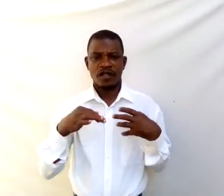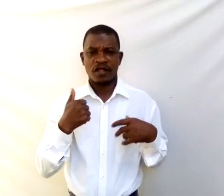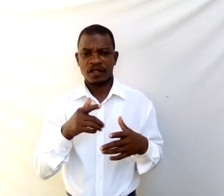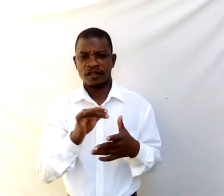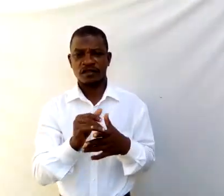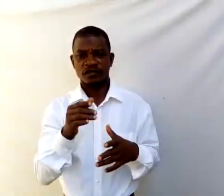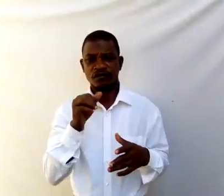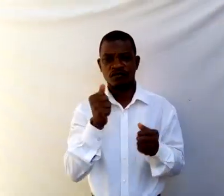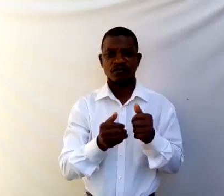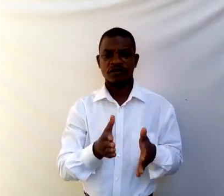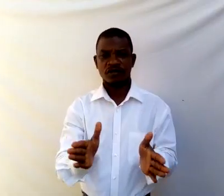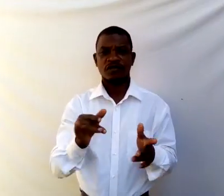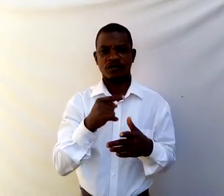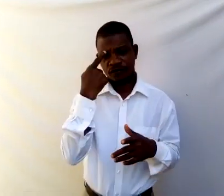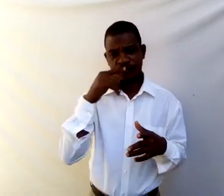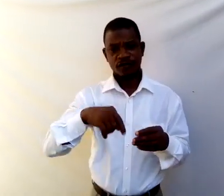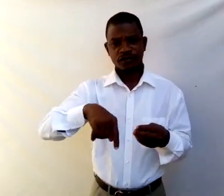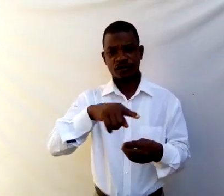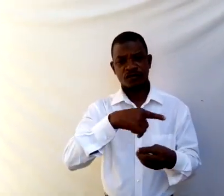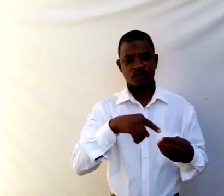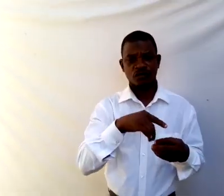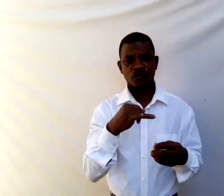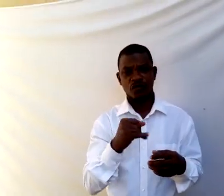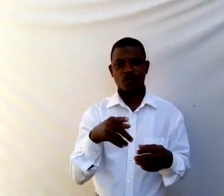which allows for the rotation of the head.